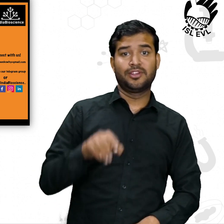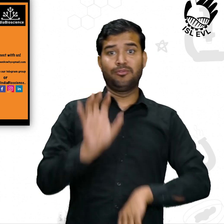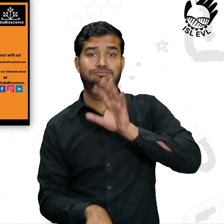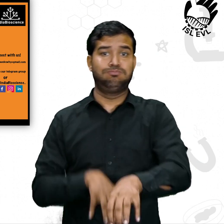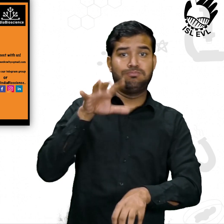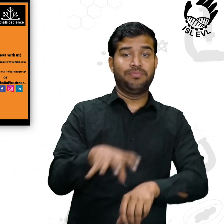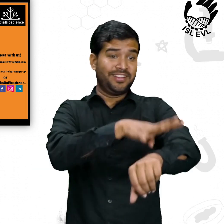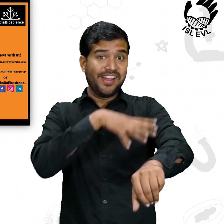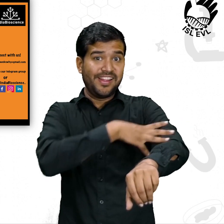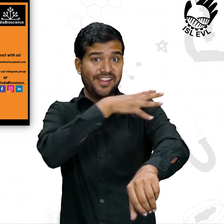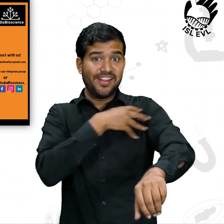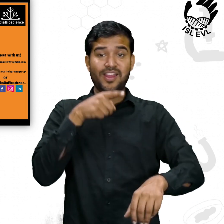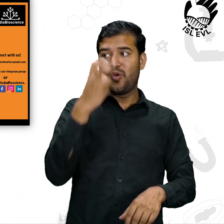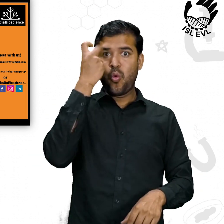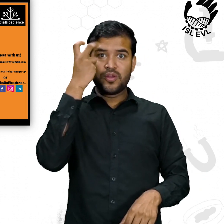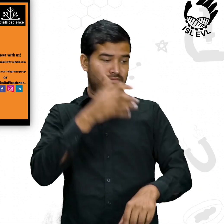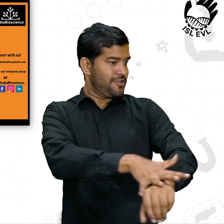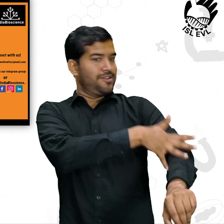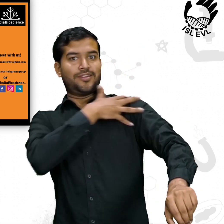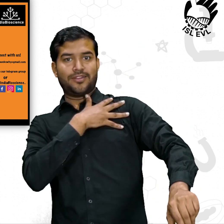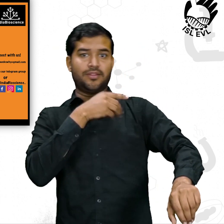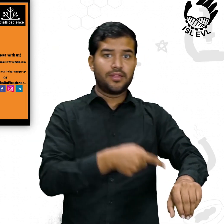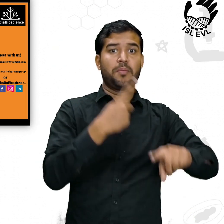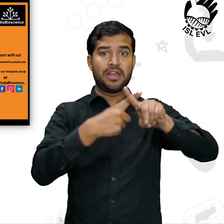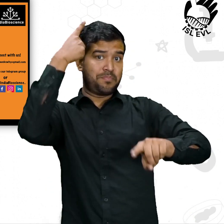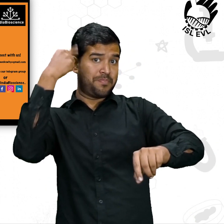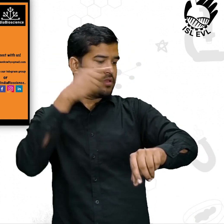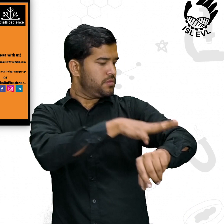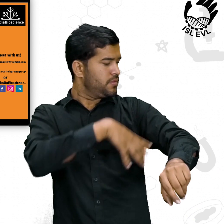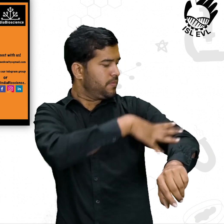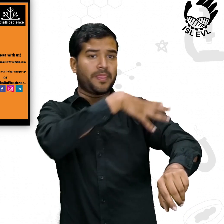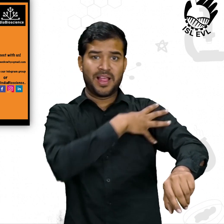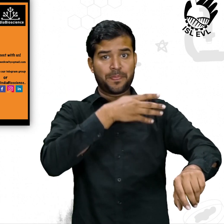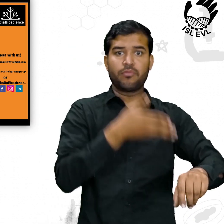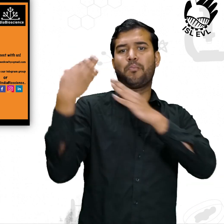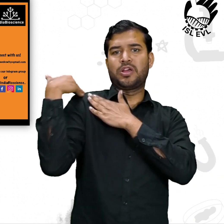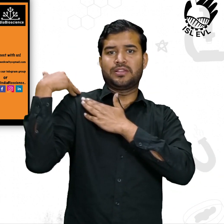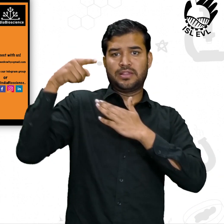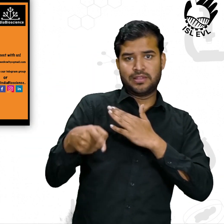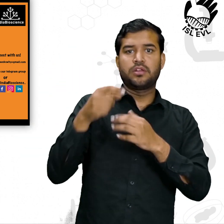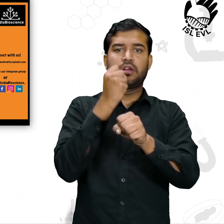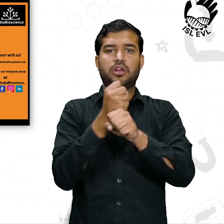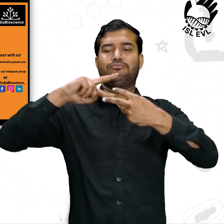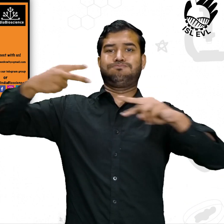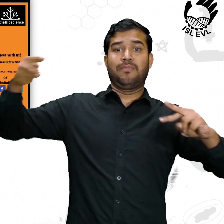make different pigments at different places? Yes, Utsuka, you're getting very close to the answer. Genes